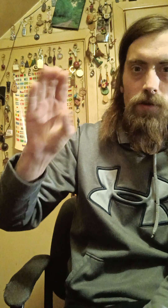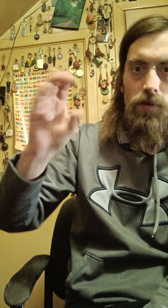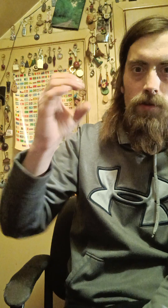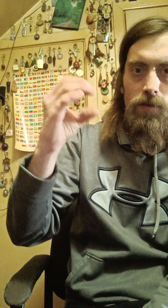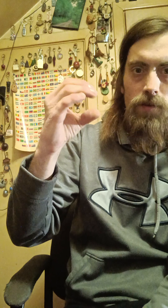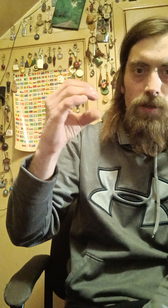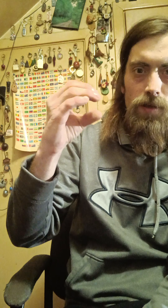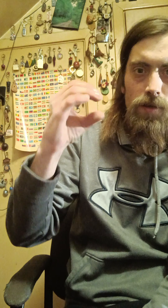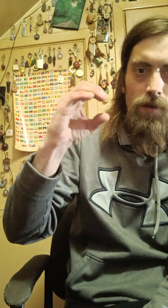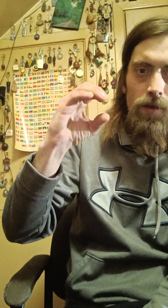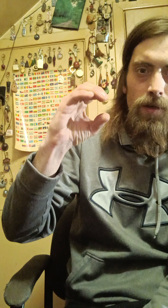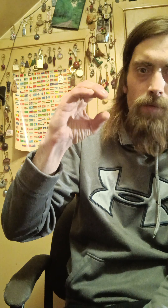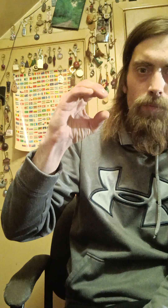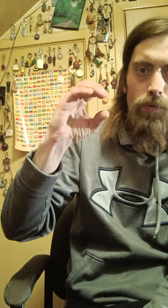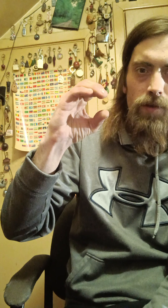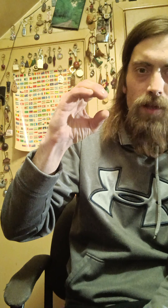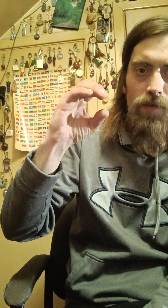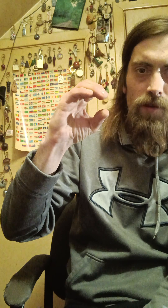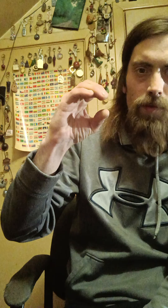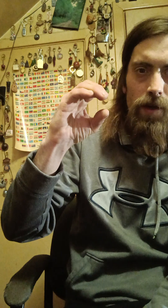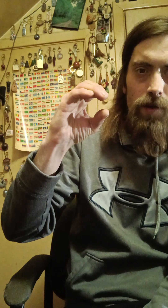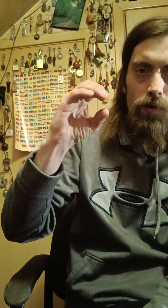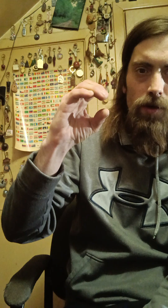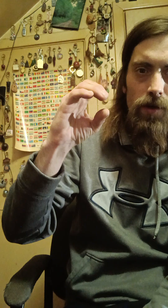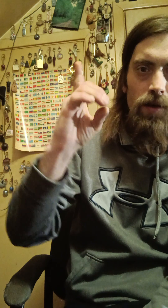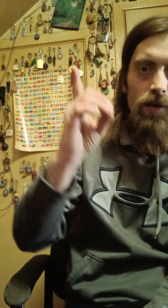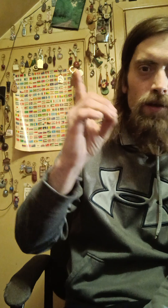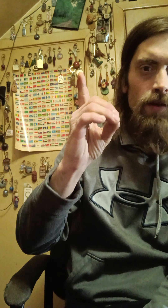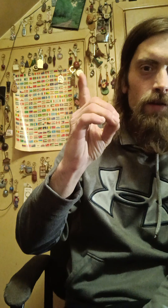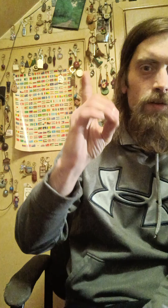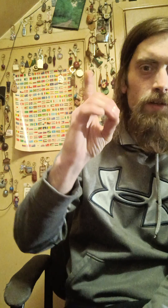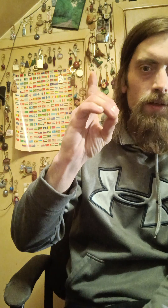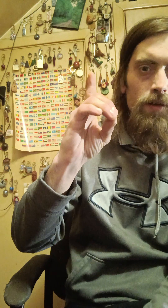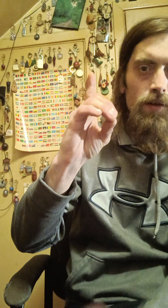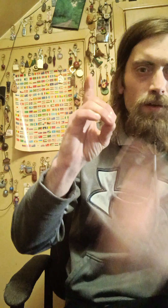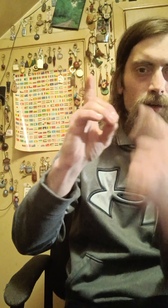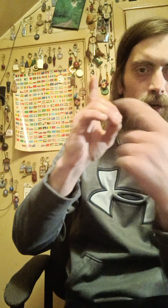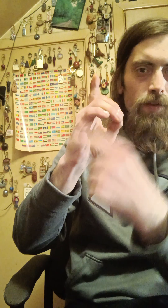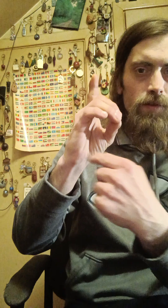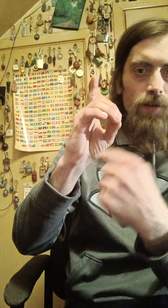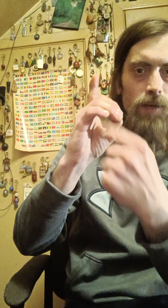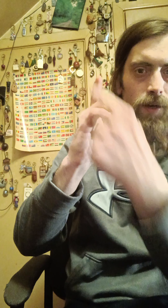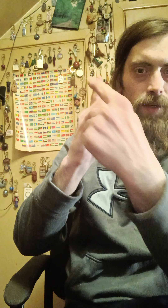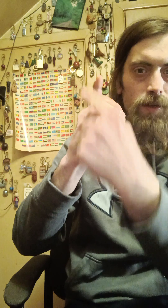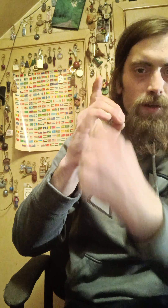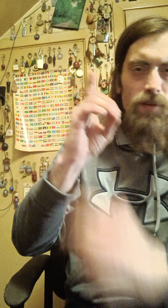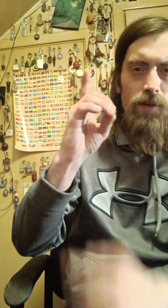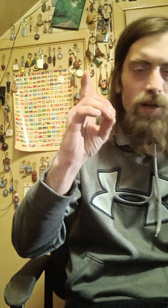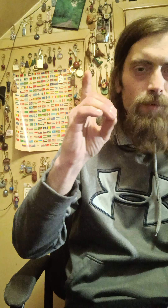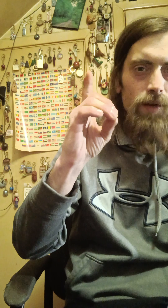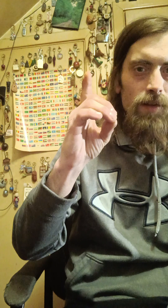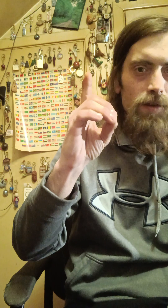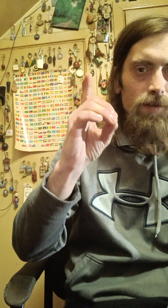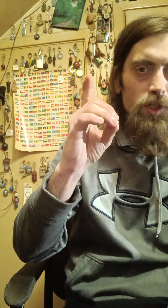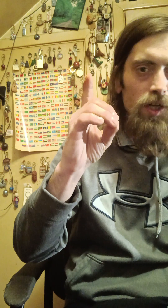circle. C, pretty self-explanatory. D, kind of the same idea. It's kind of making the shape